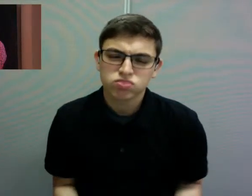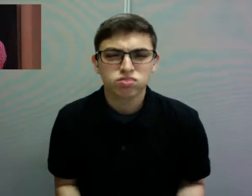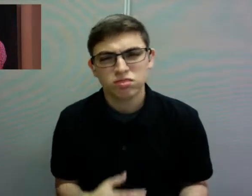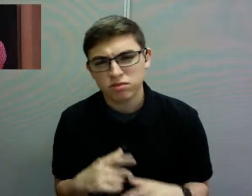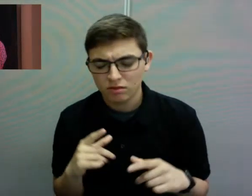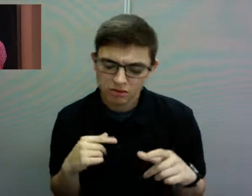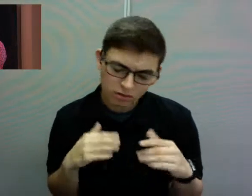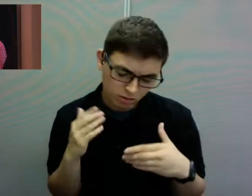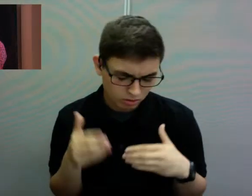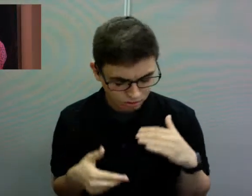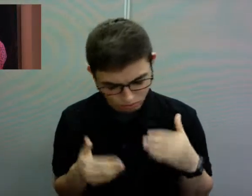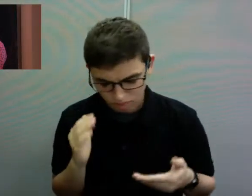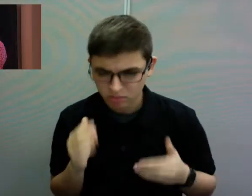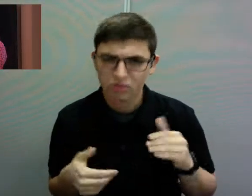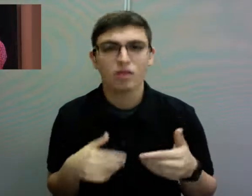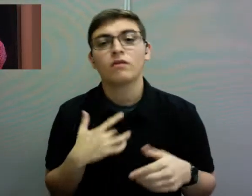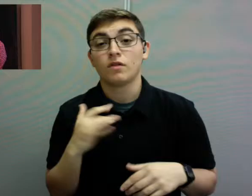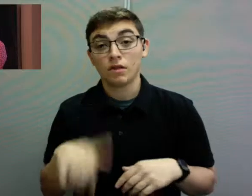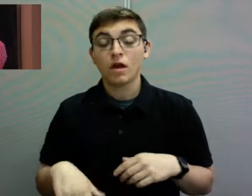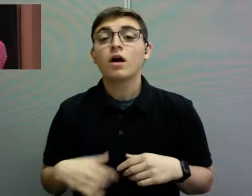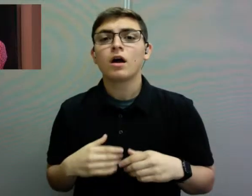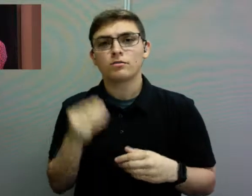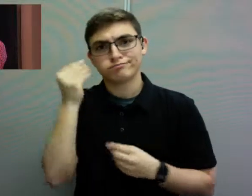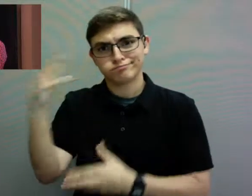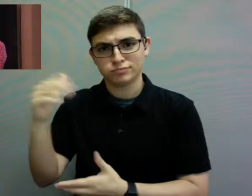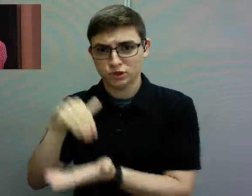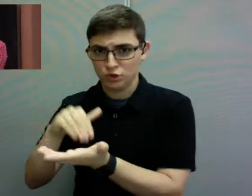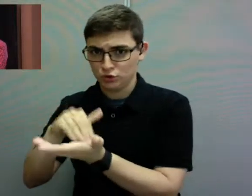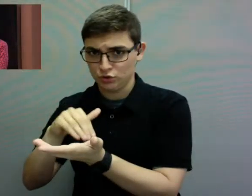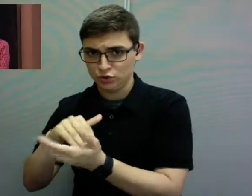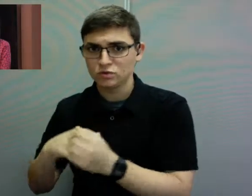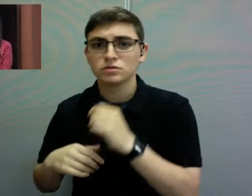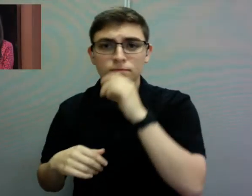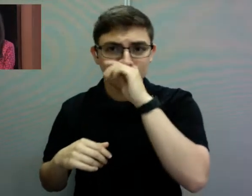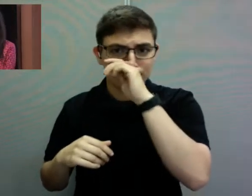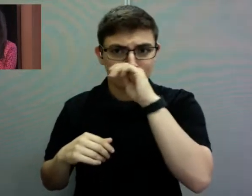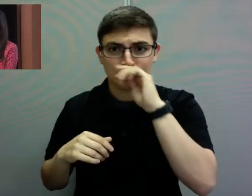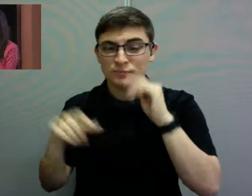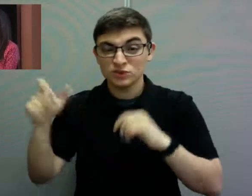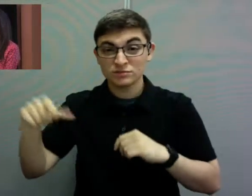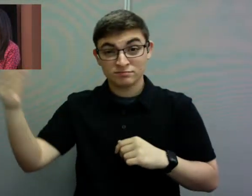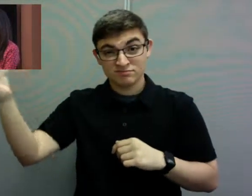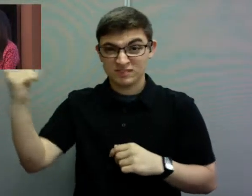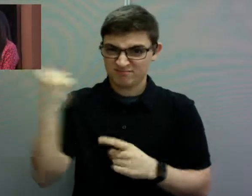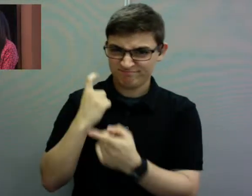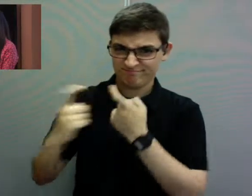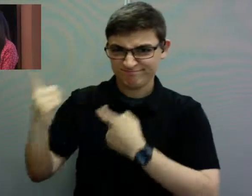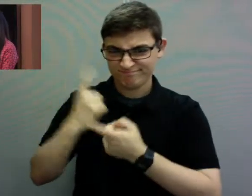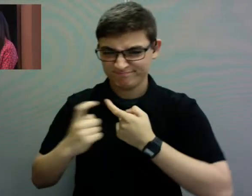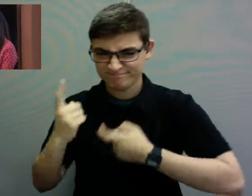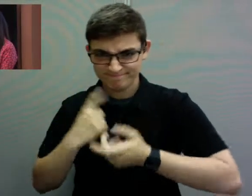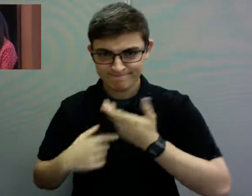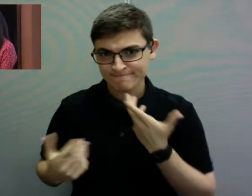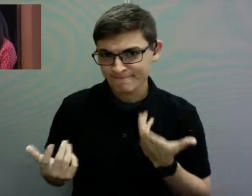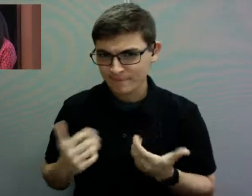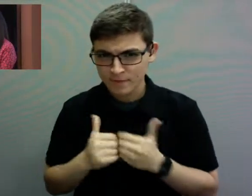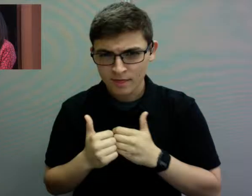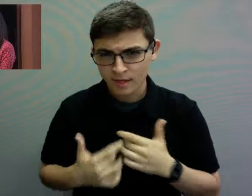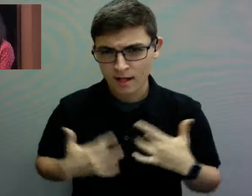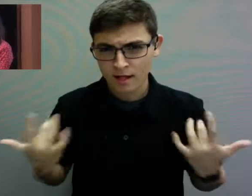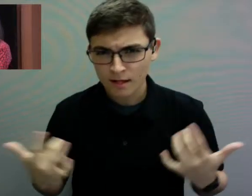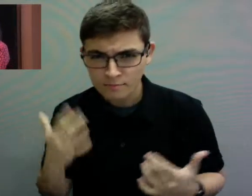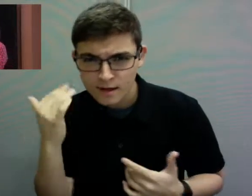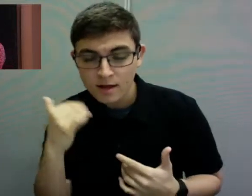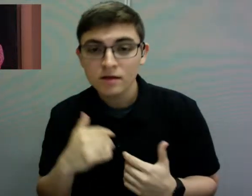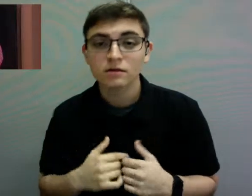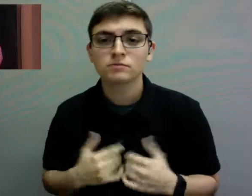time. And if you suspect this, you should definitely let your doctor know, and they should be asking you questions about that. And there's a simple